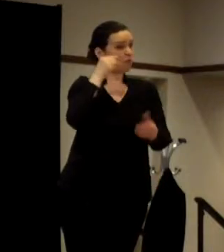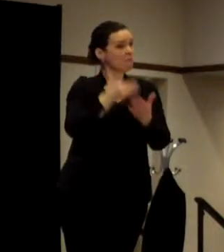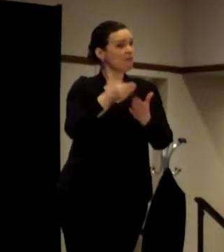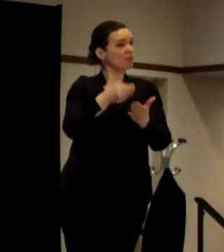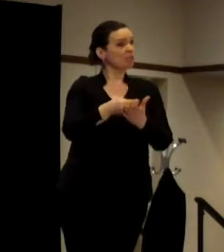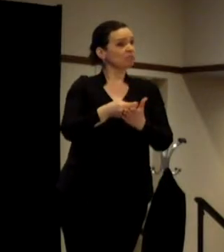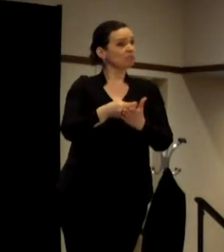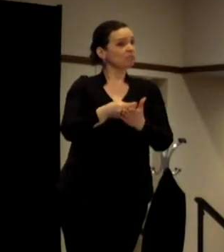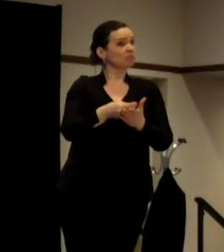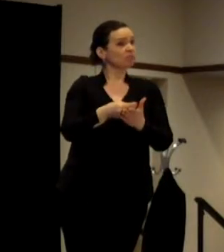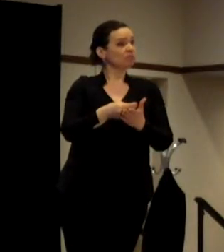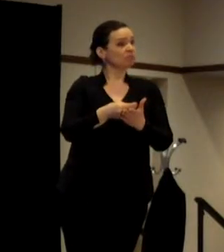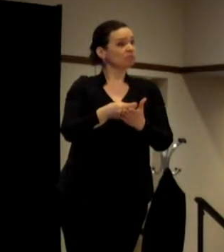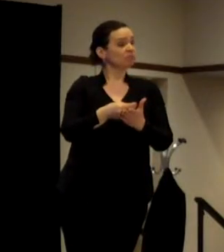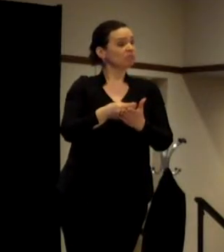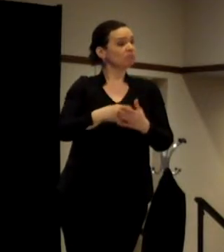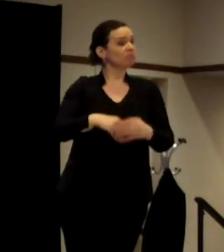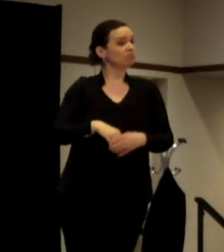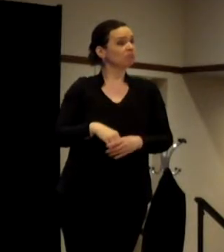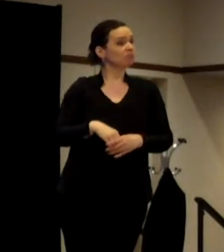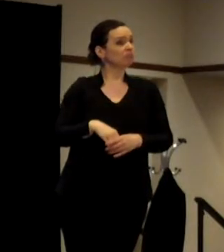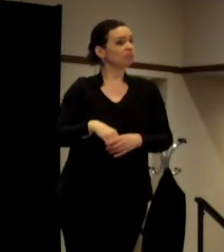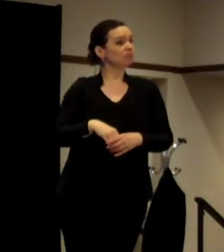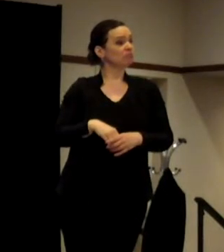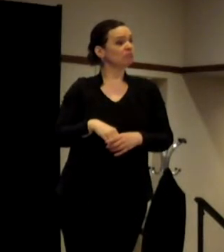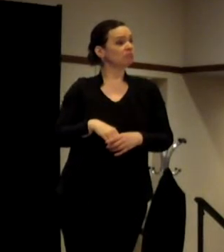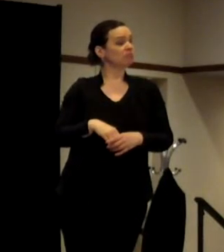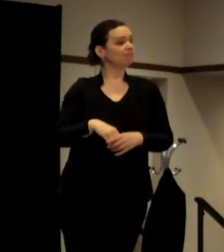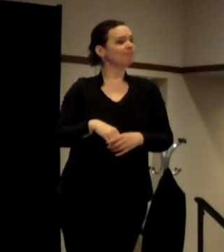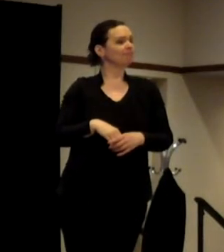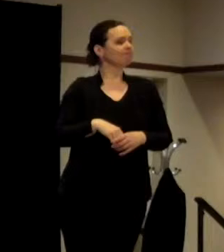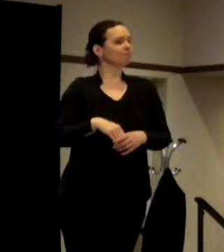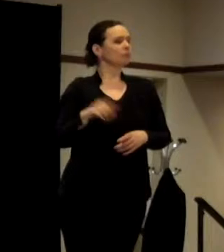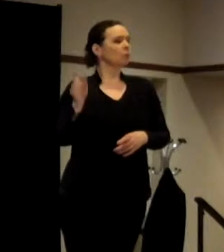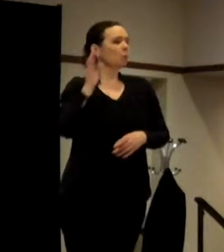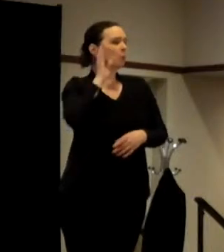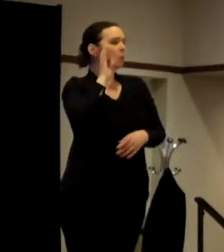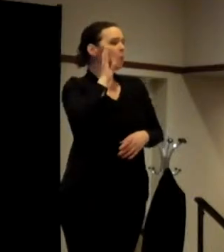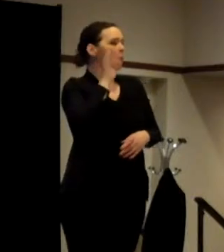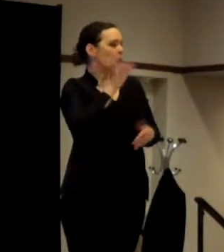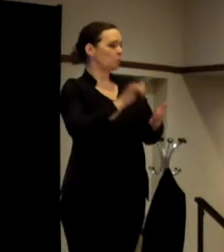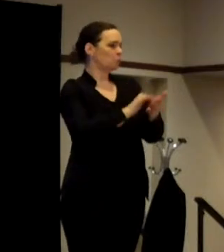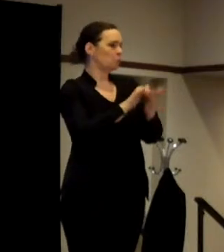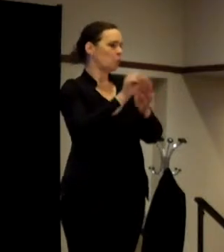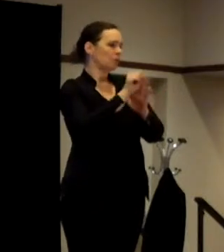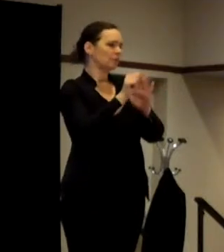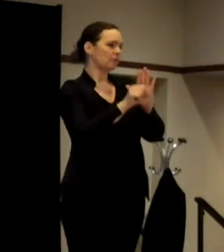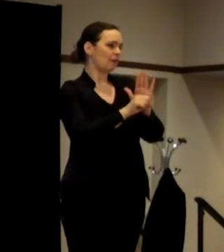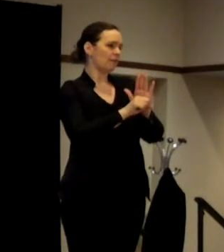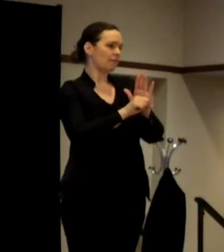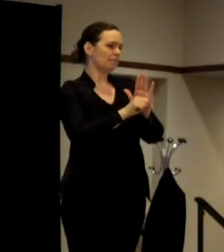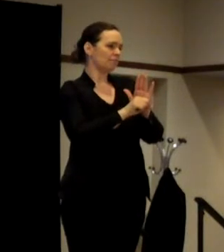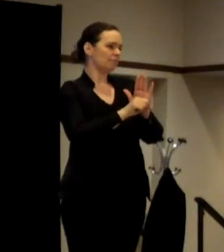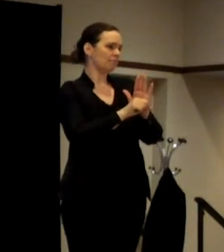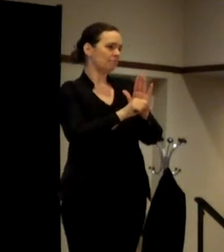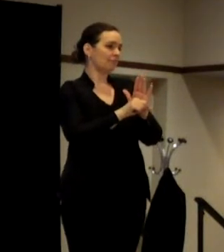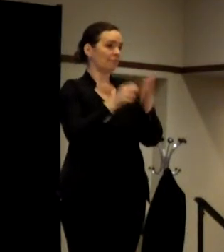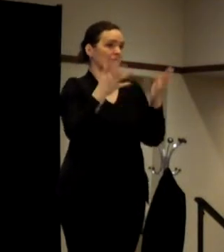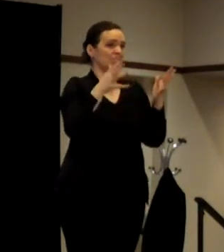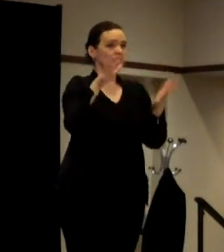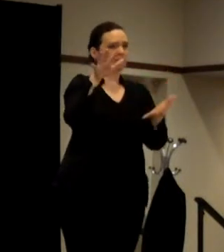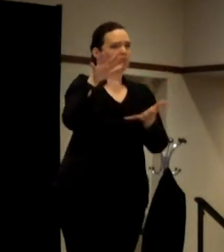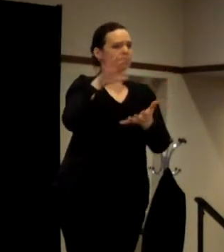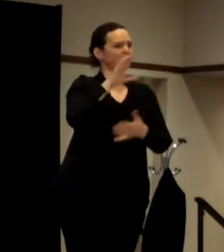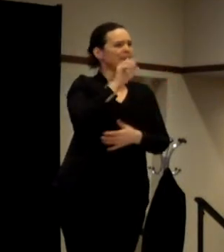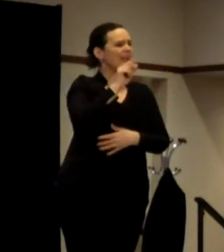states got CARES Act funding sent to them from the state. New York State kept our money. So that's part of the issue. The other part,